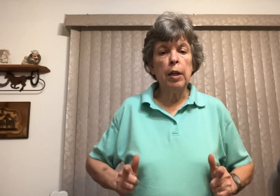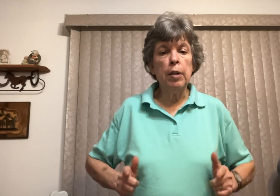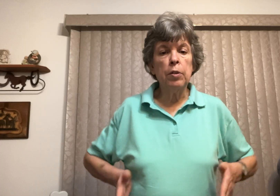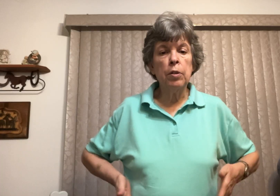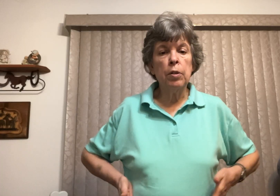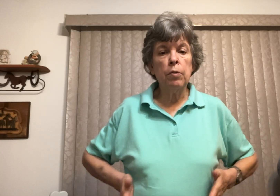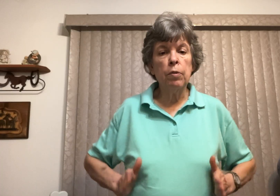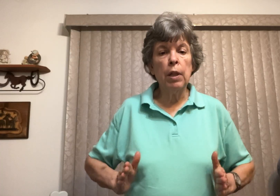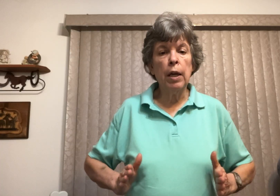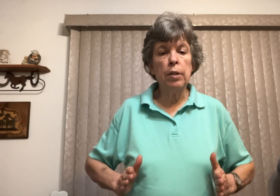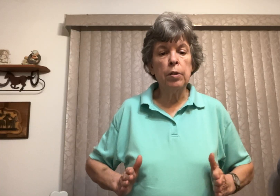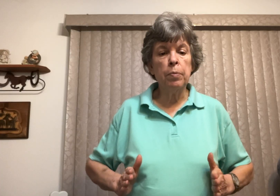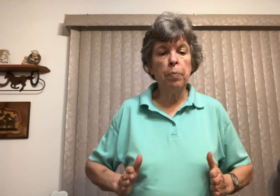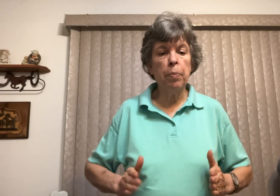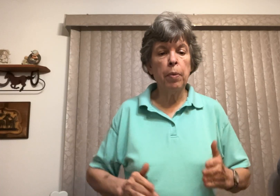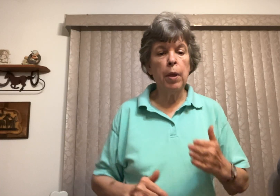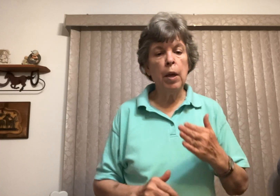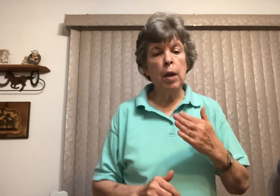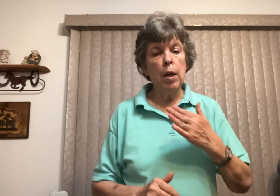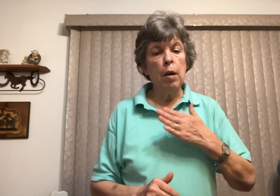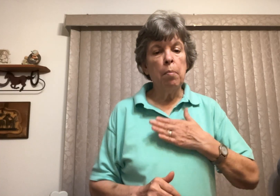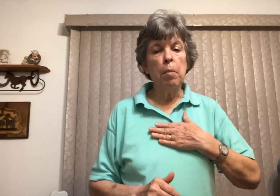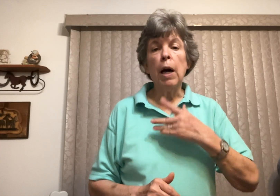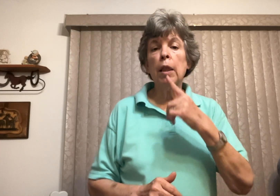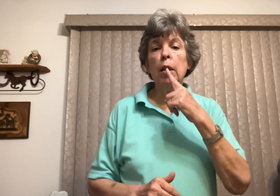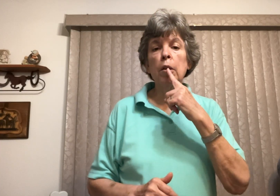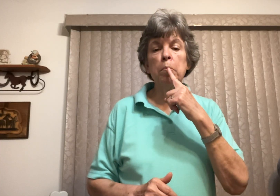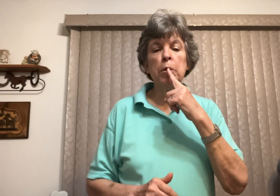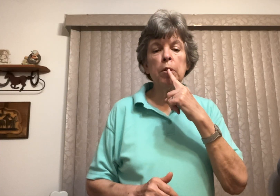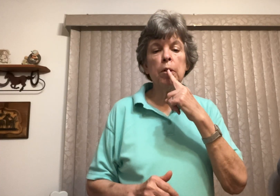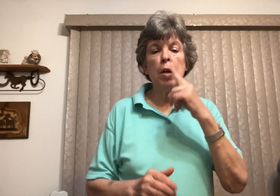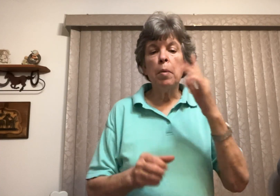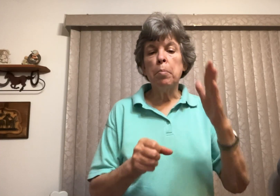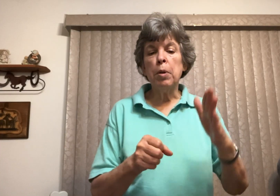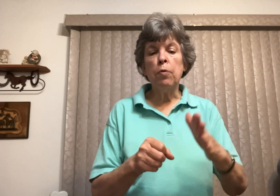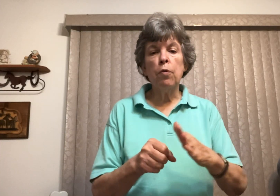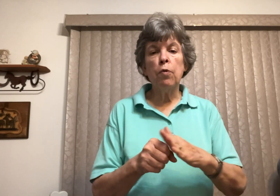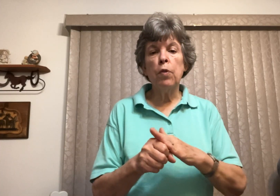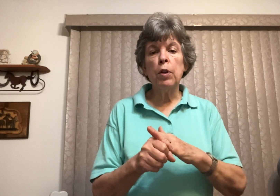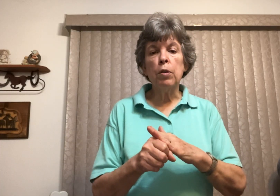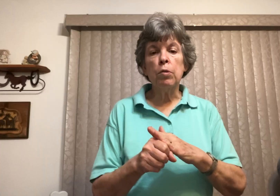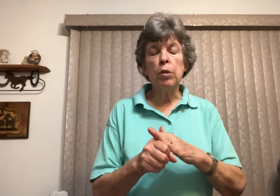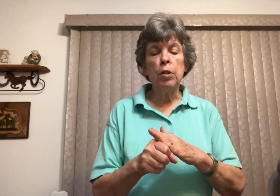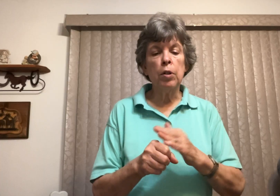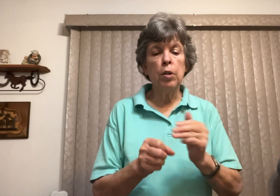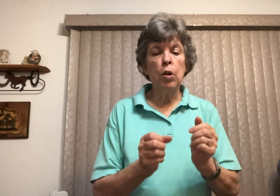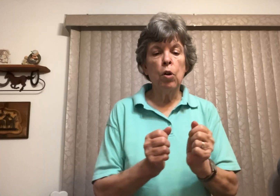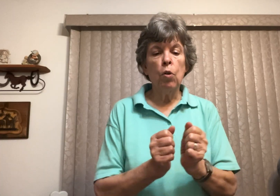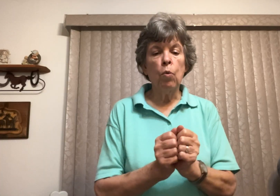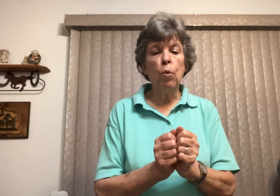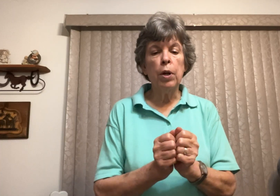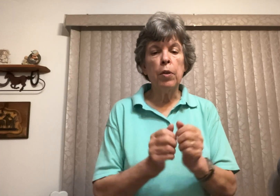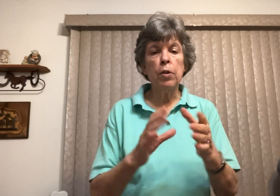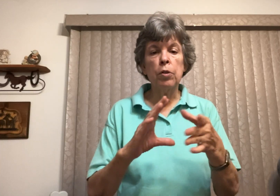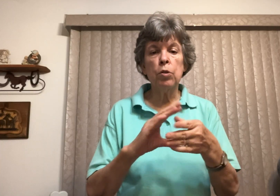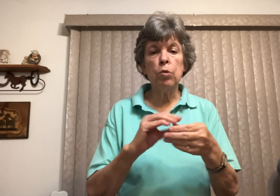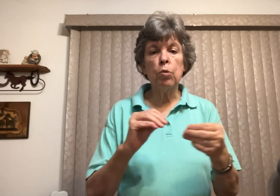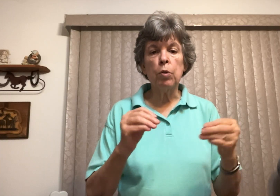hands. Let my lips be filled with